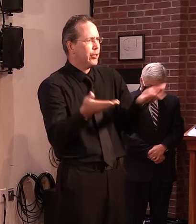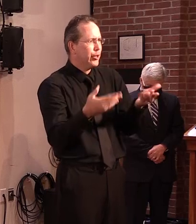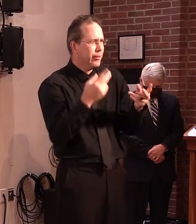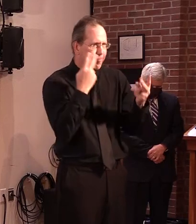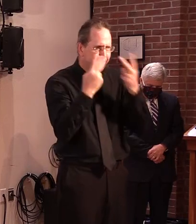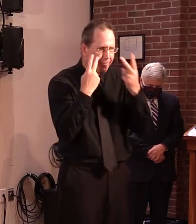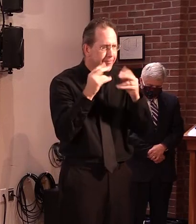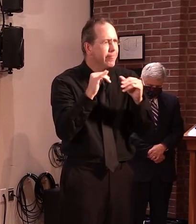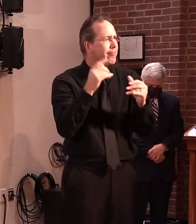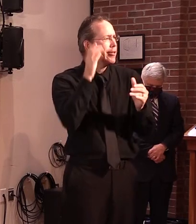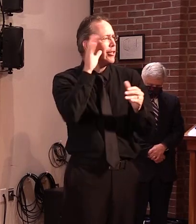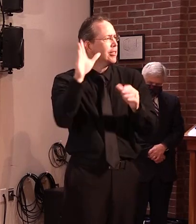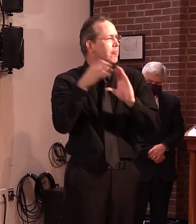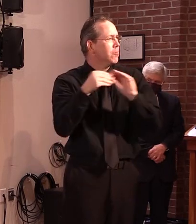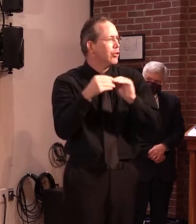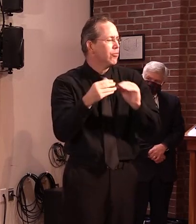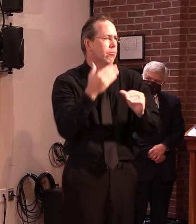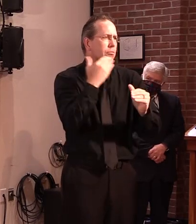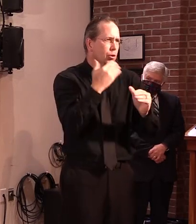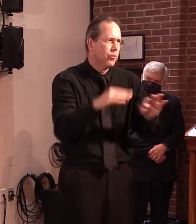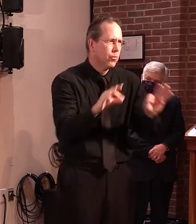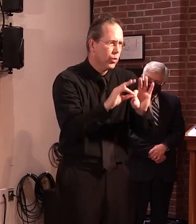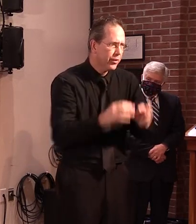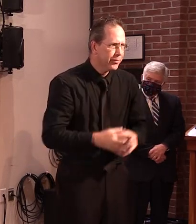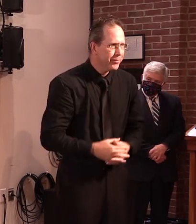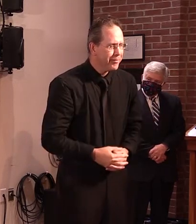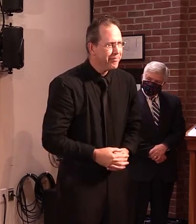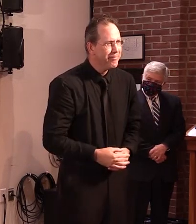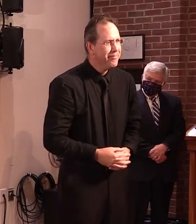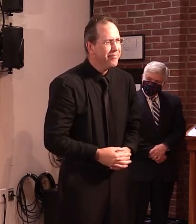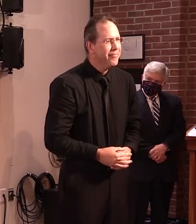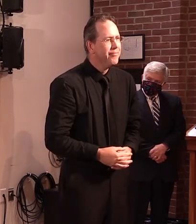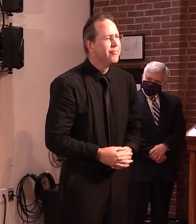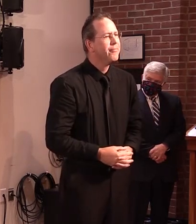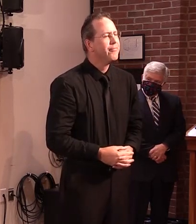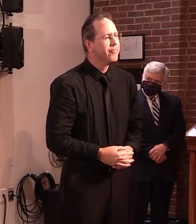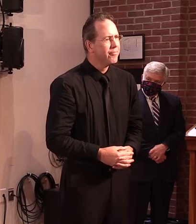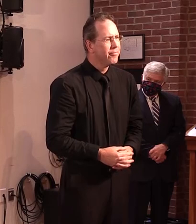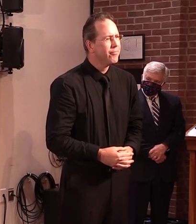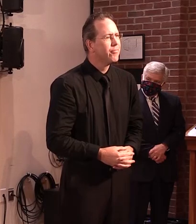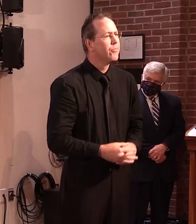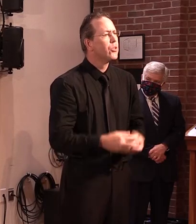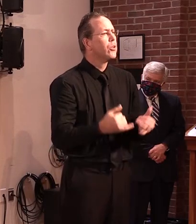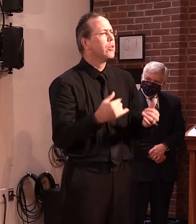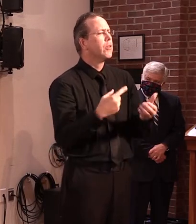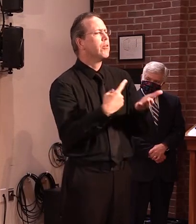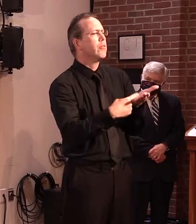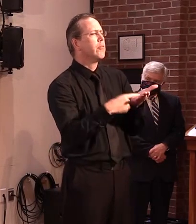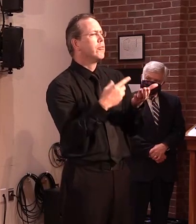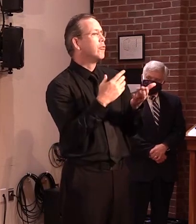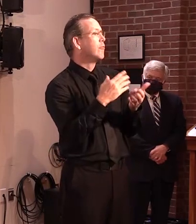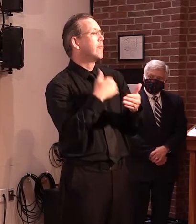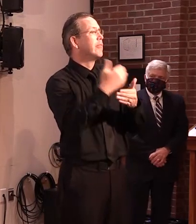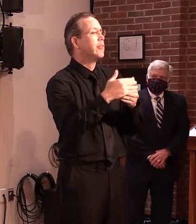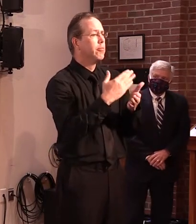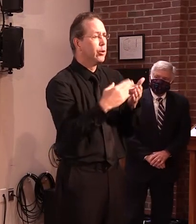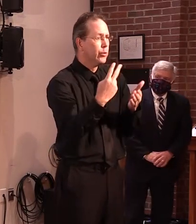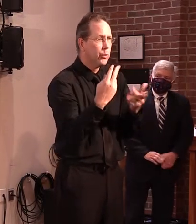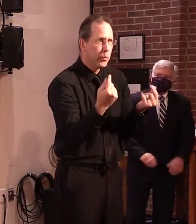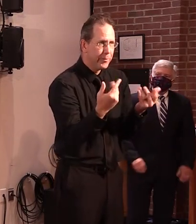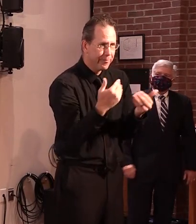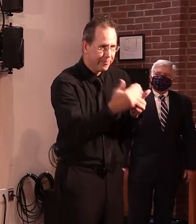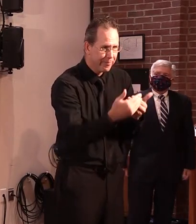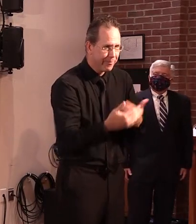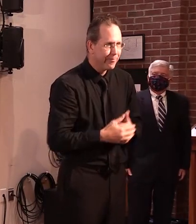that, we're going to start with phase two, part two of the program. And